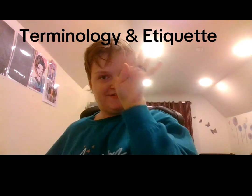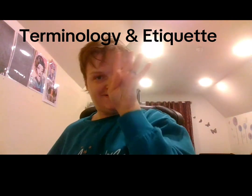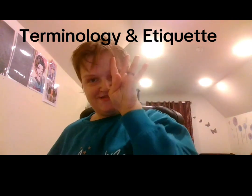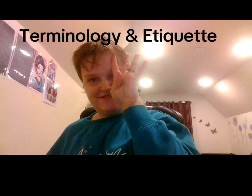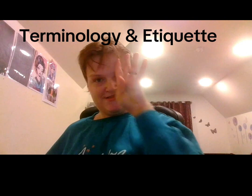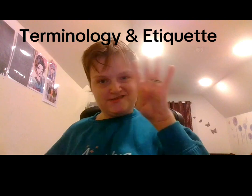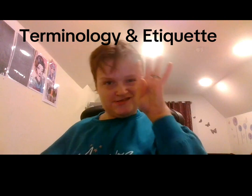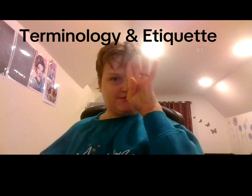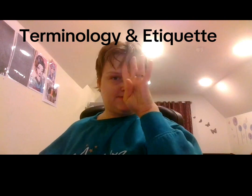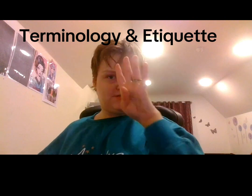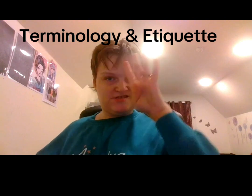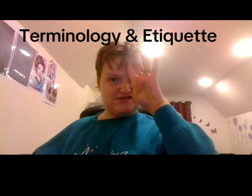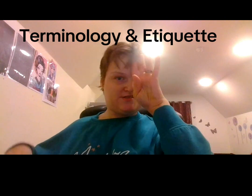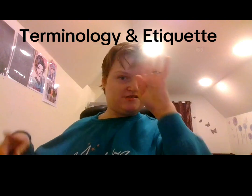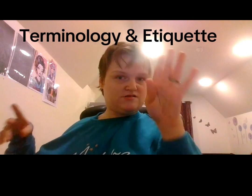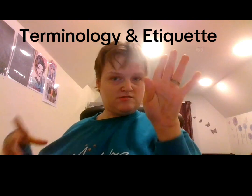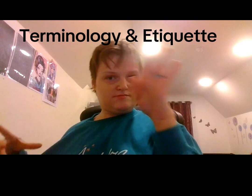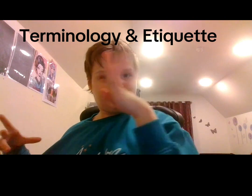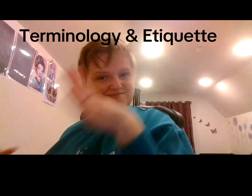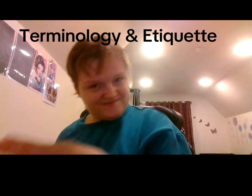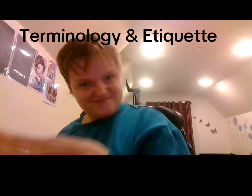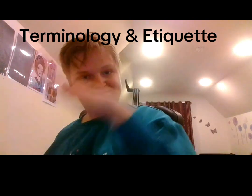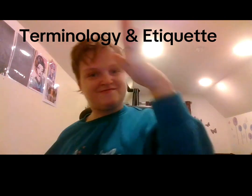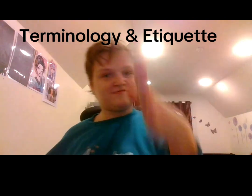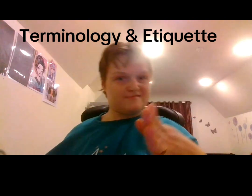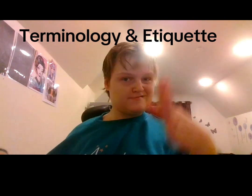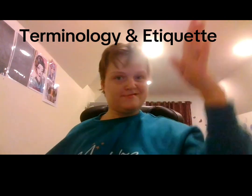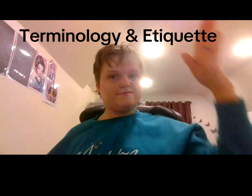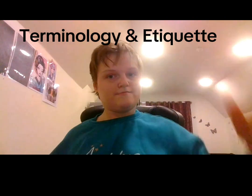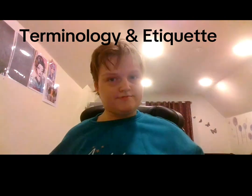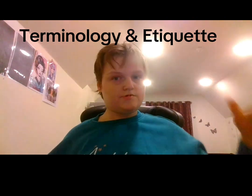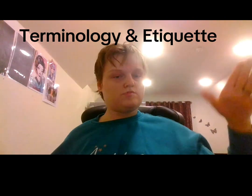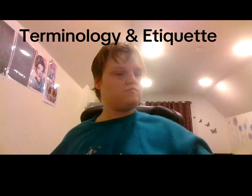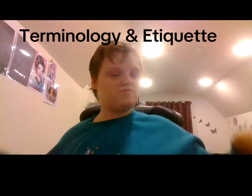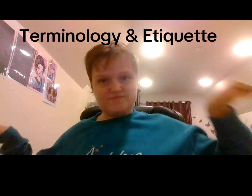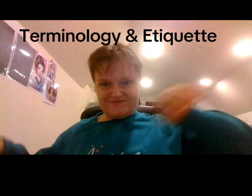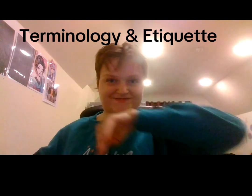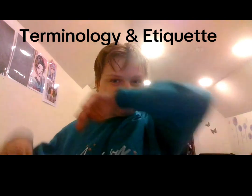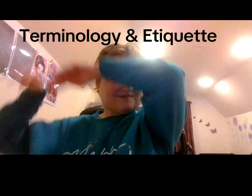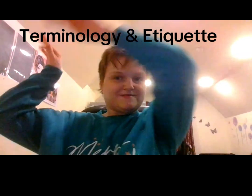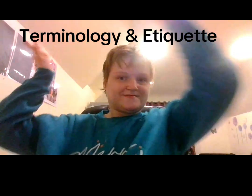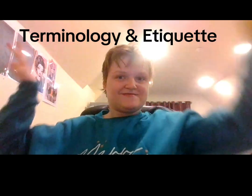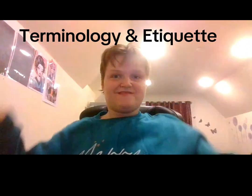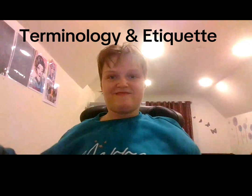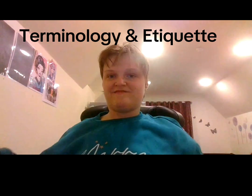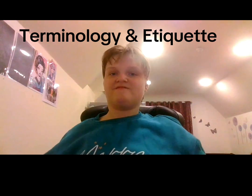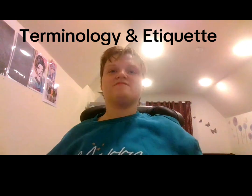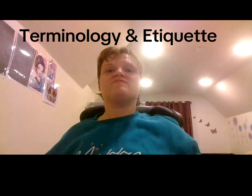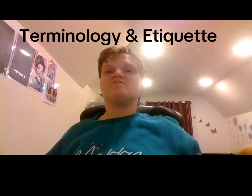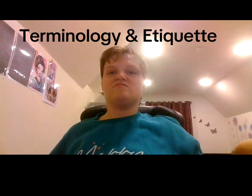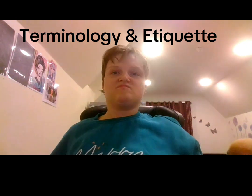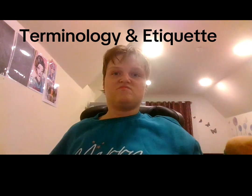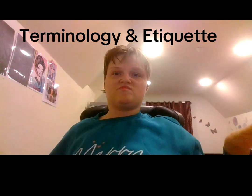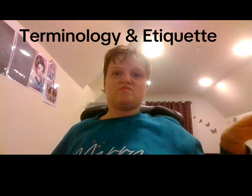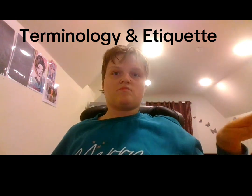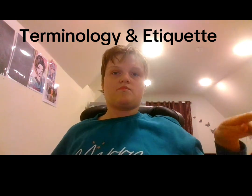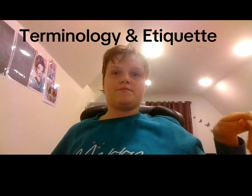should be treated with the same respect and dignity as anyone else. Embrace